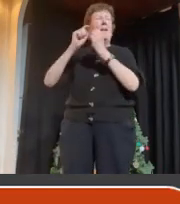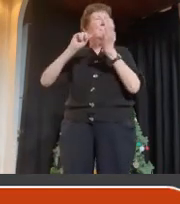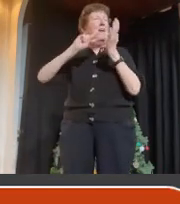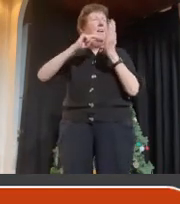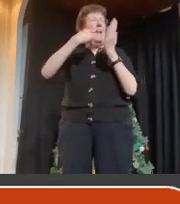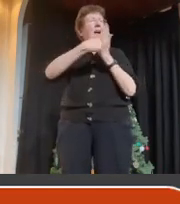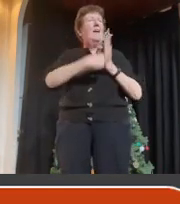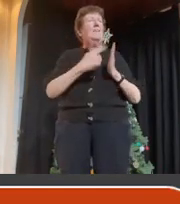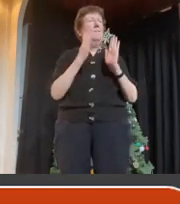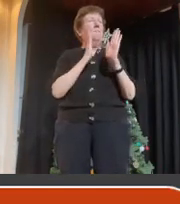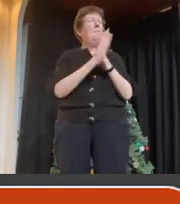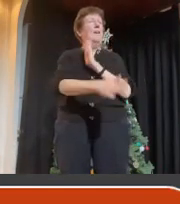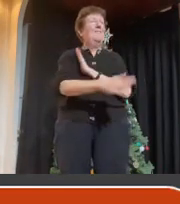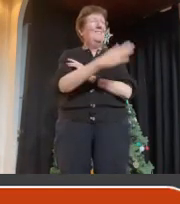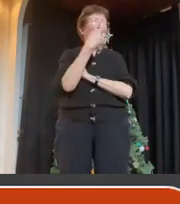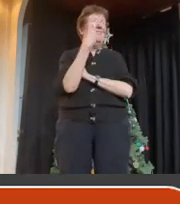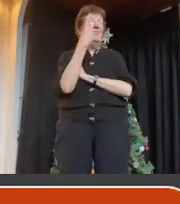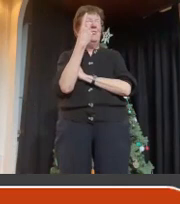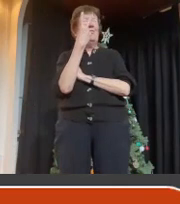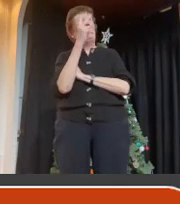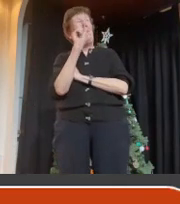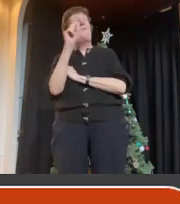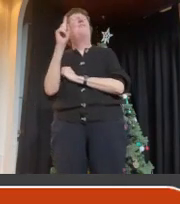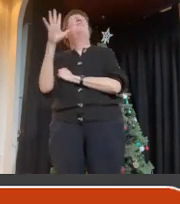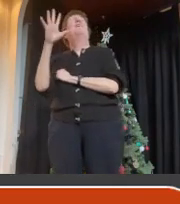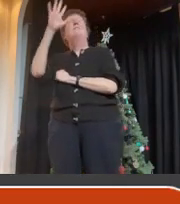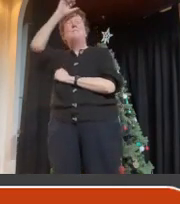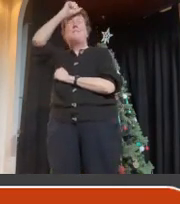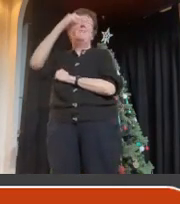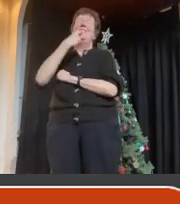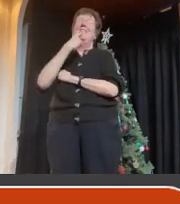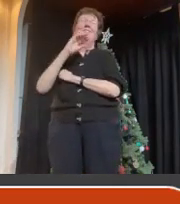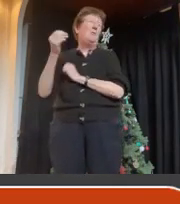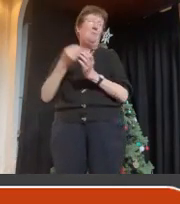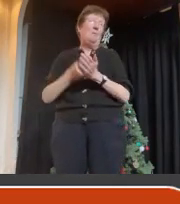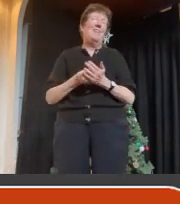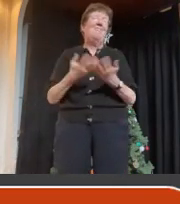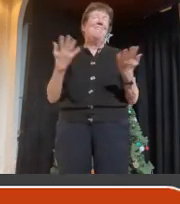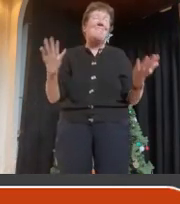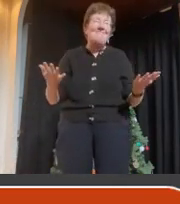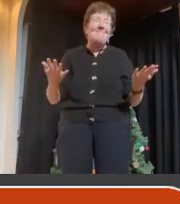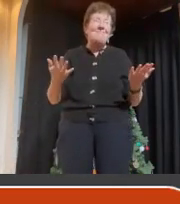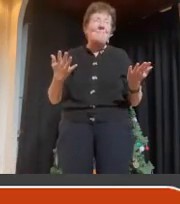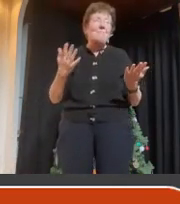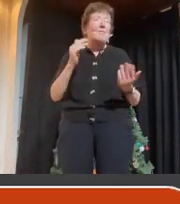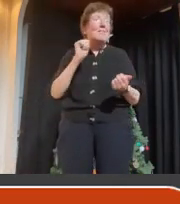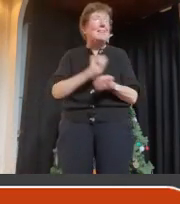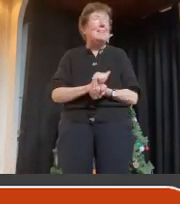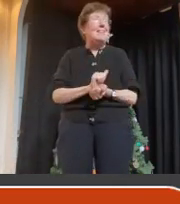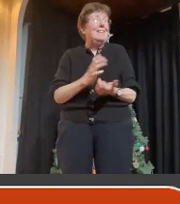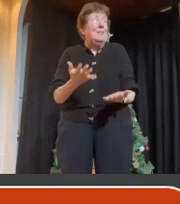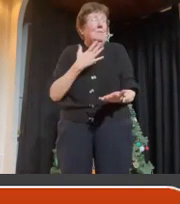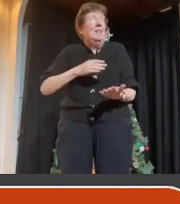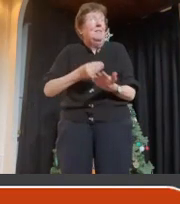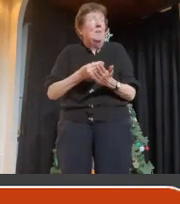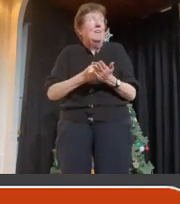exist. When the BSL Act was first passed in 2015, I remember they said then, there's no